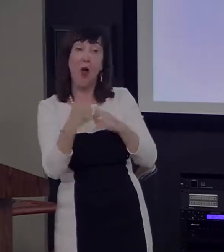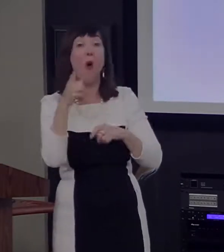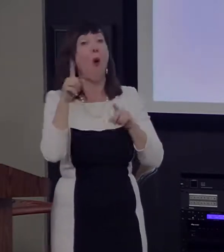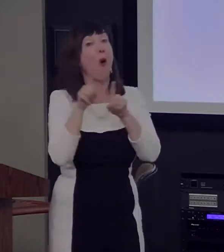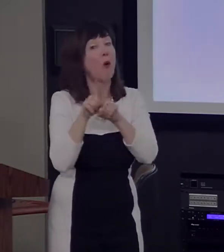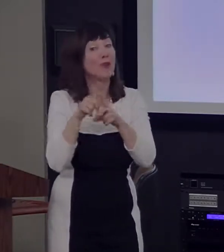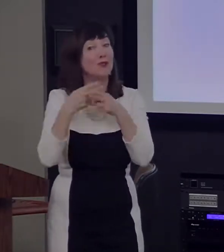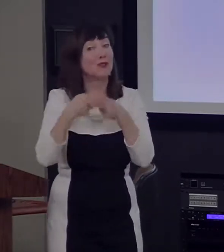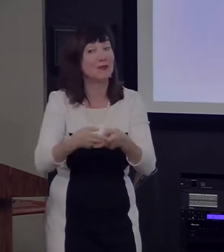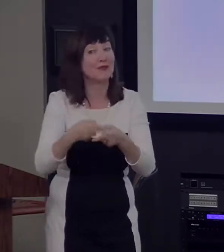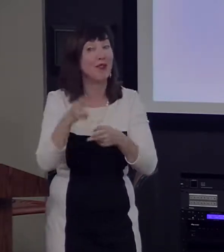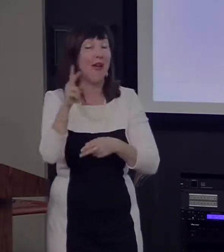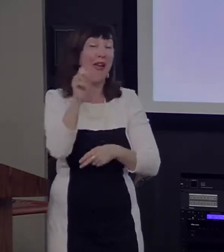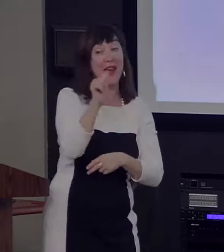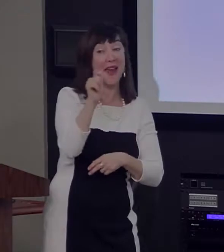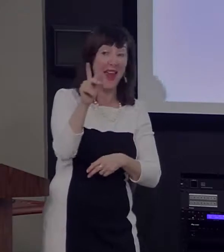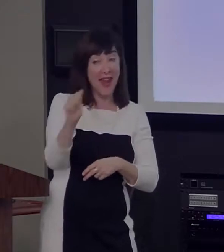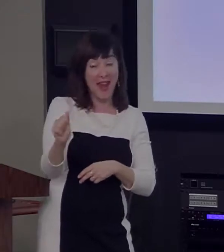as president